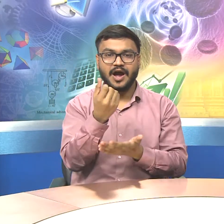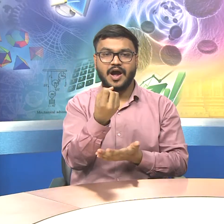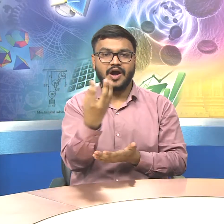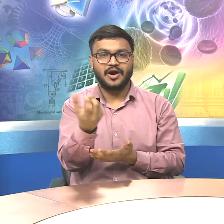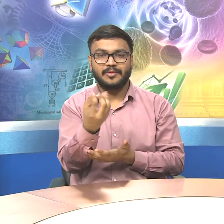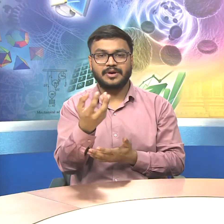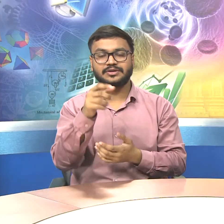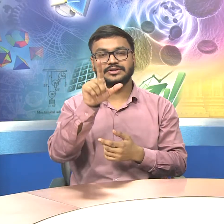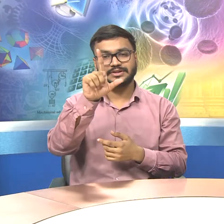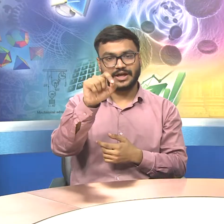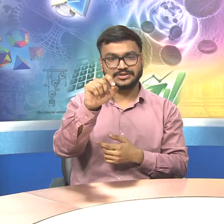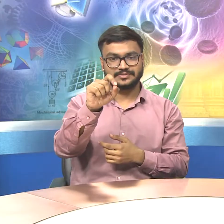Lesson 10.